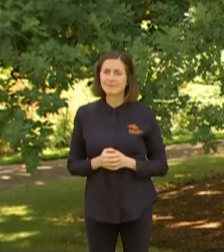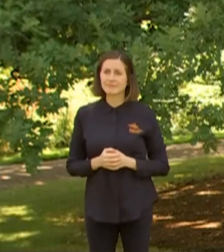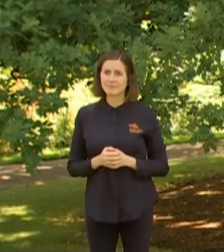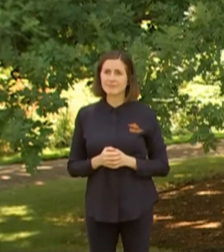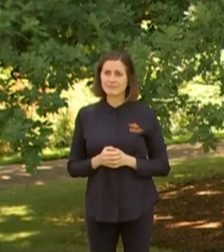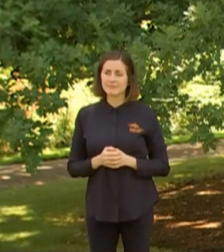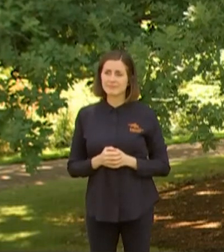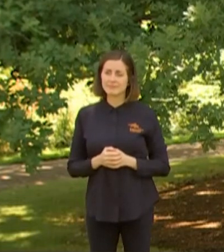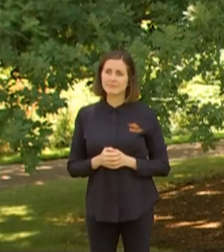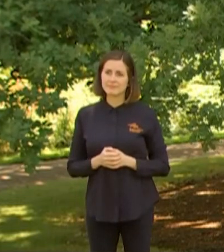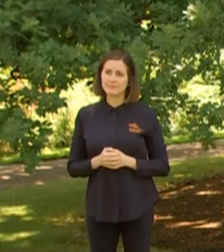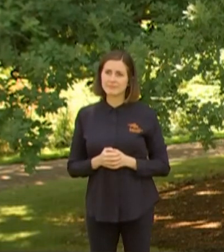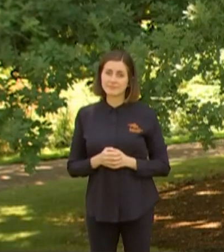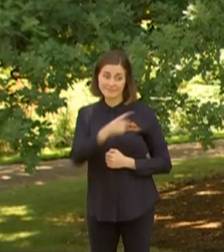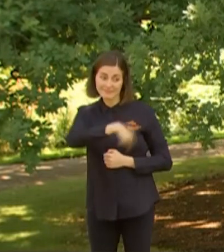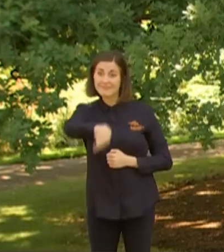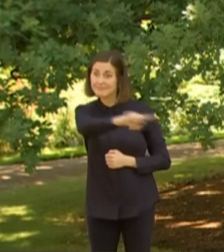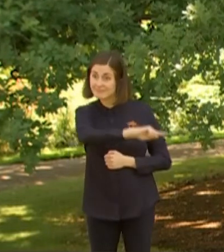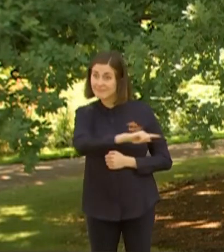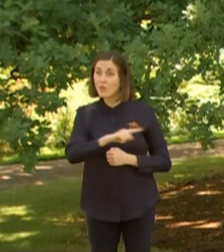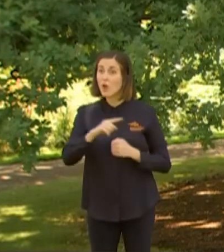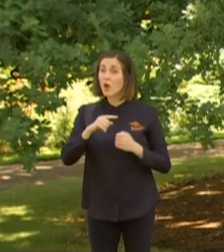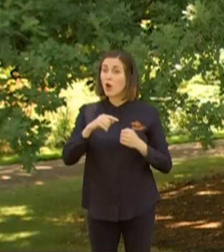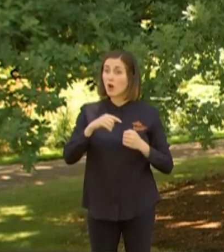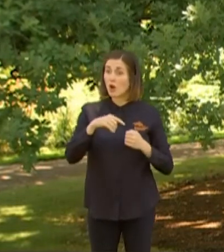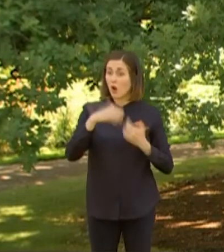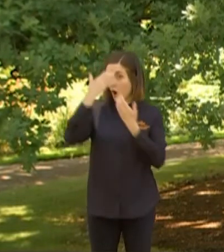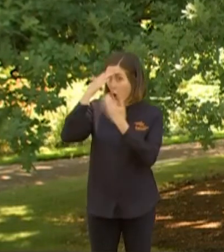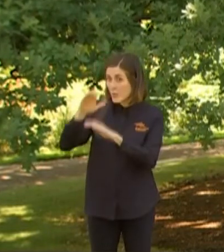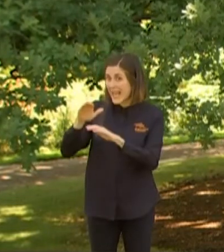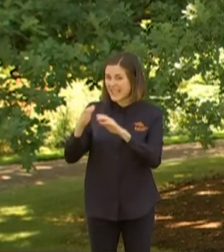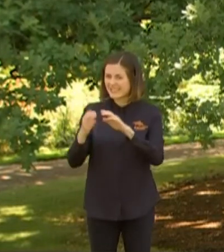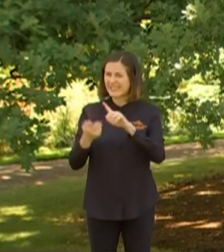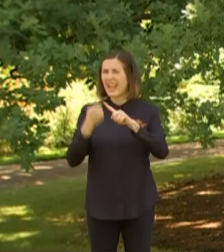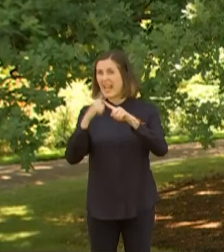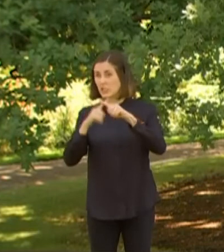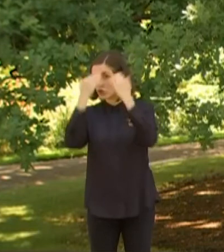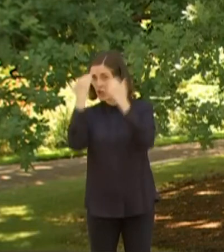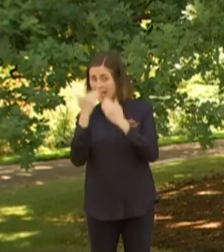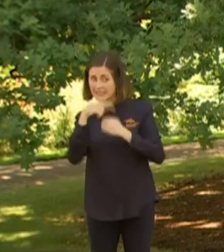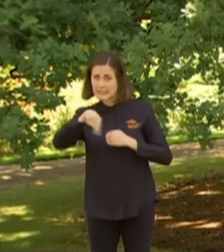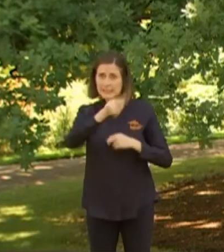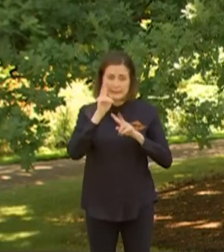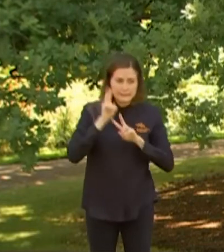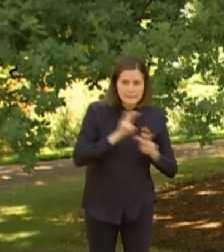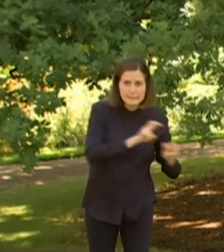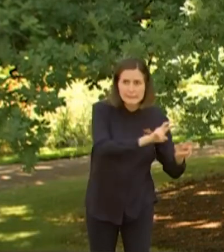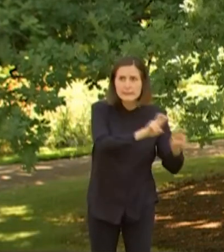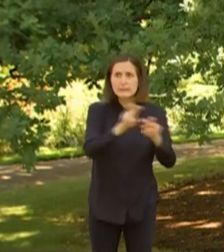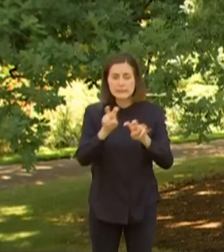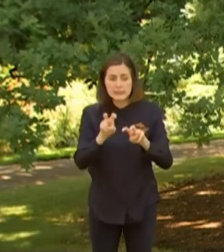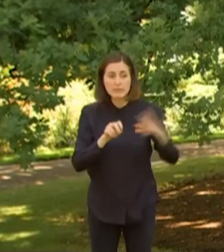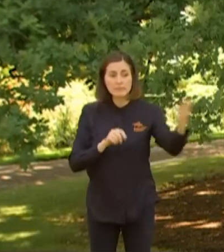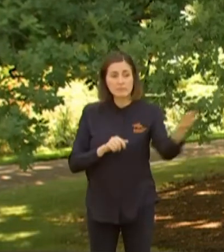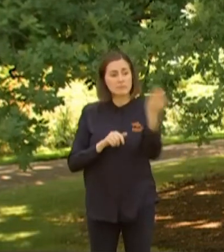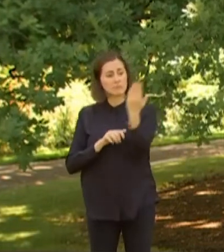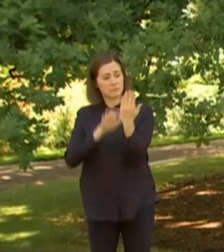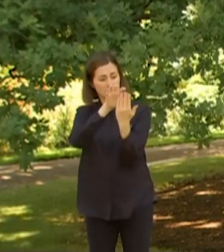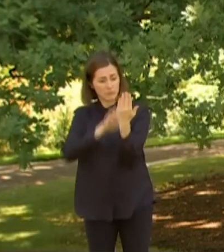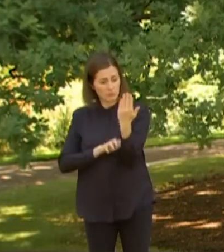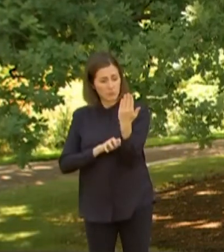how could they know? When they produced their first report a few weeks ago, we certainly look around the world and the circumstances with